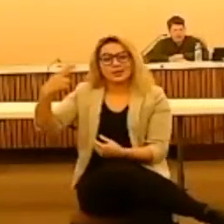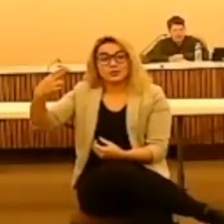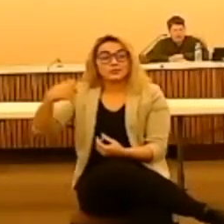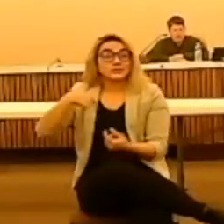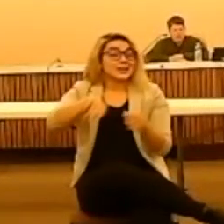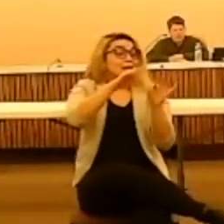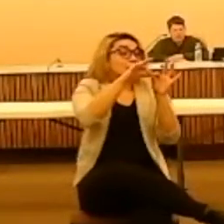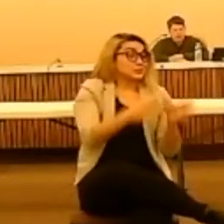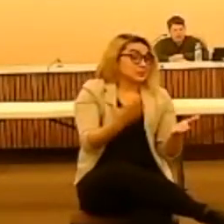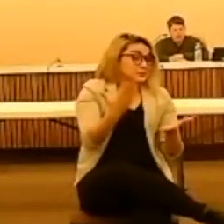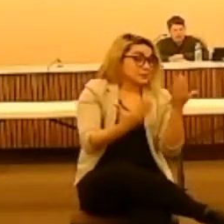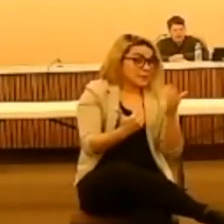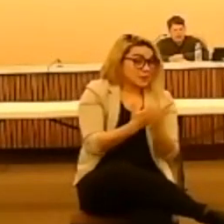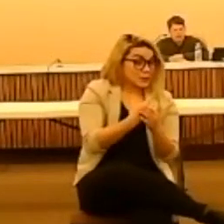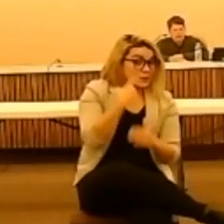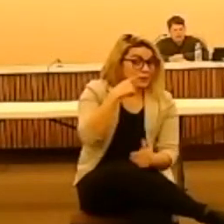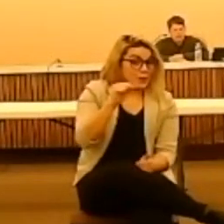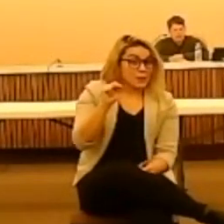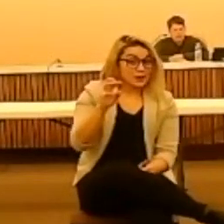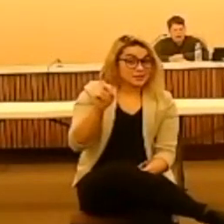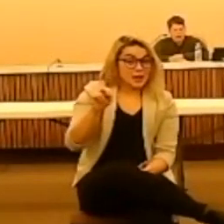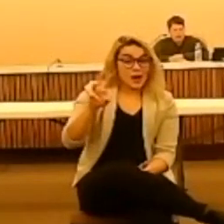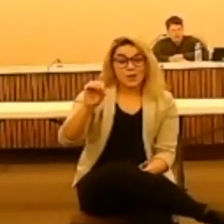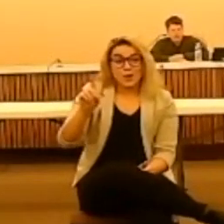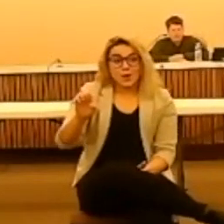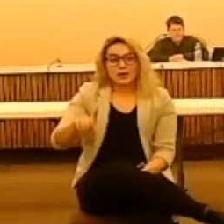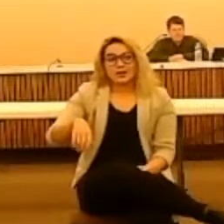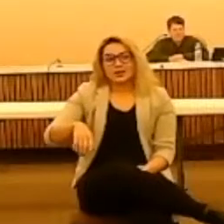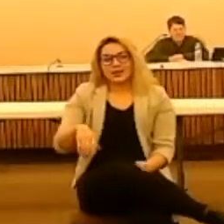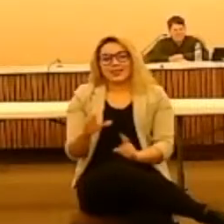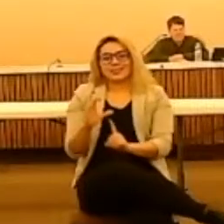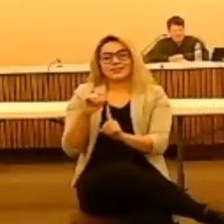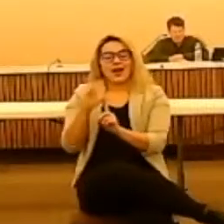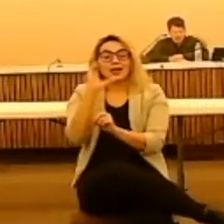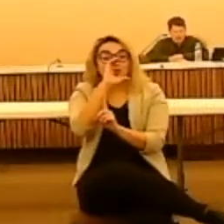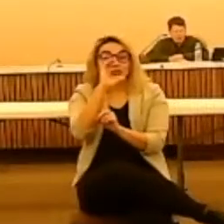to town code, seeker is S-E-Q-R.